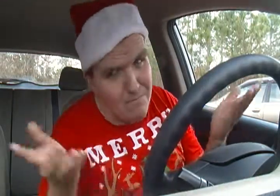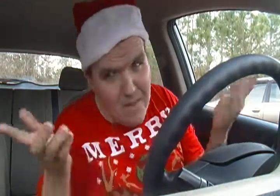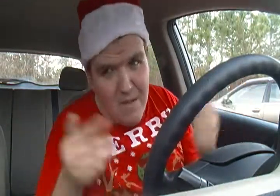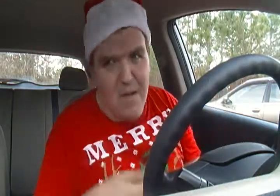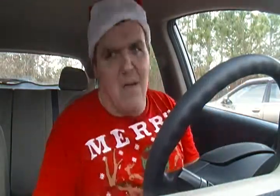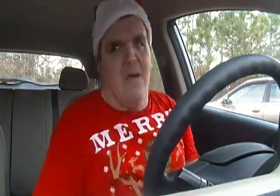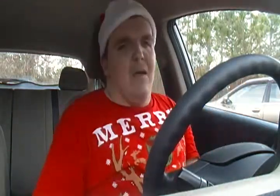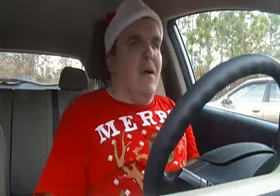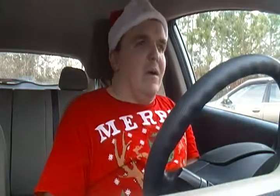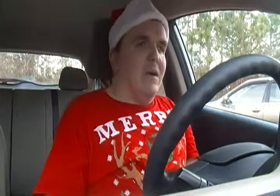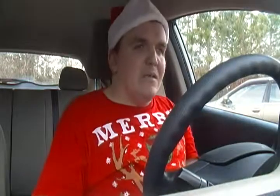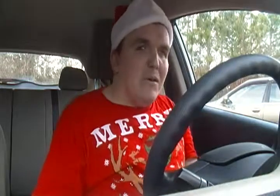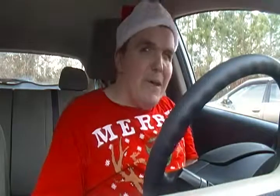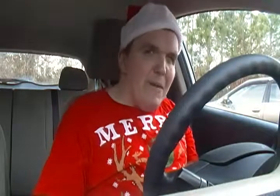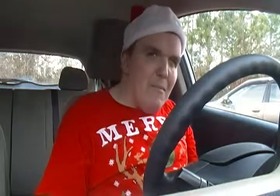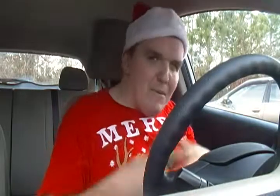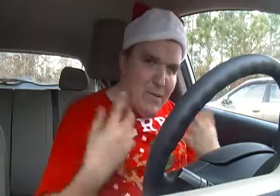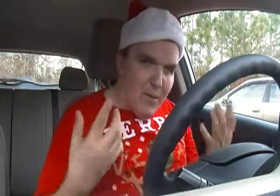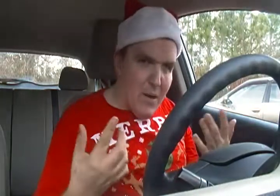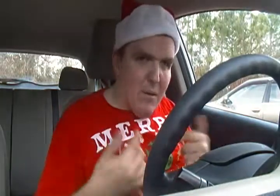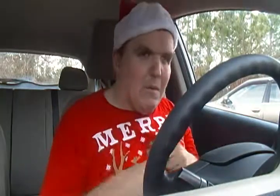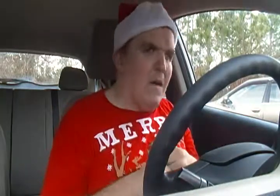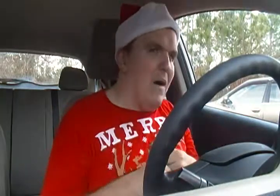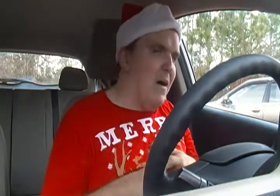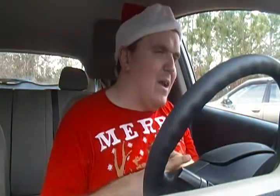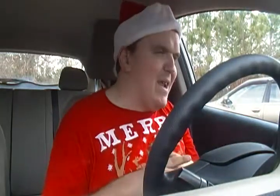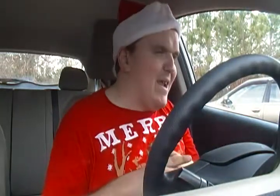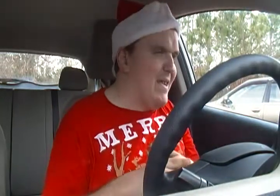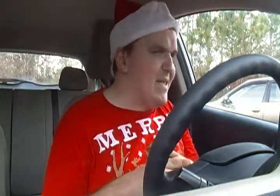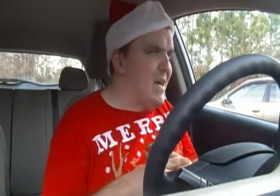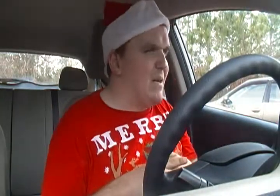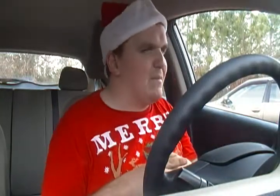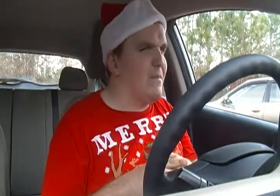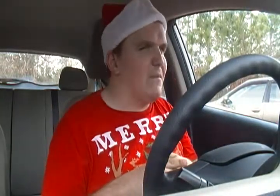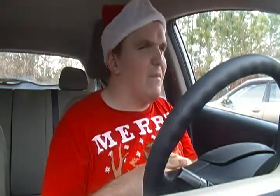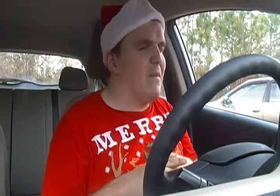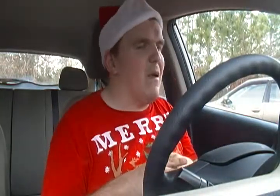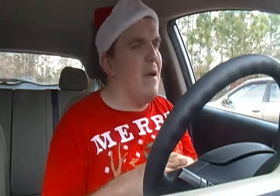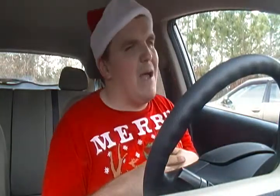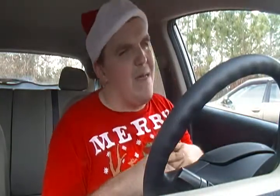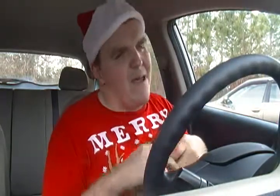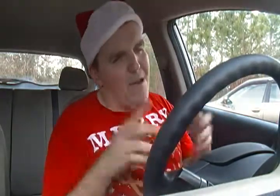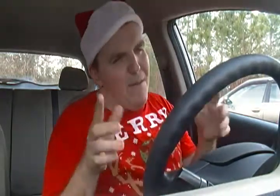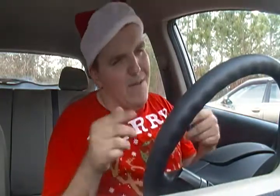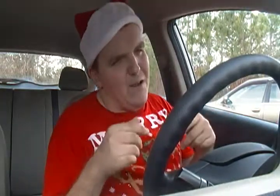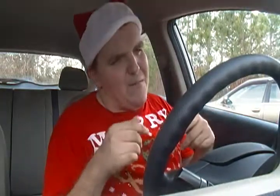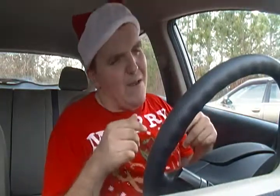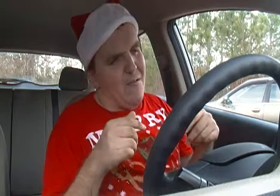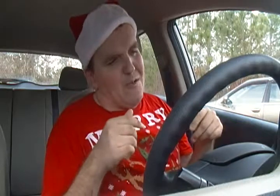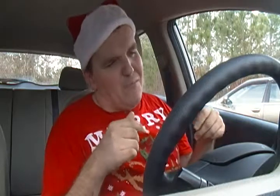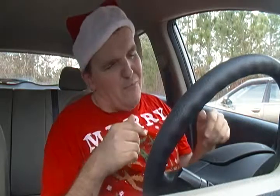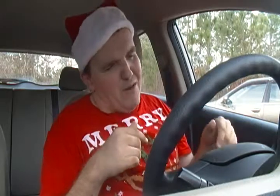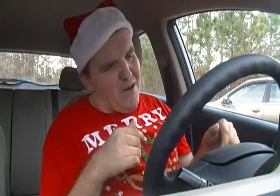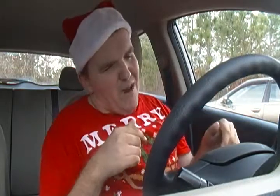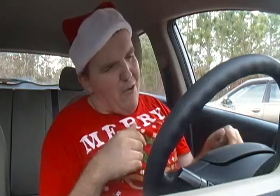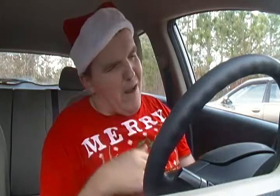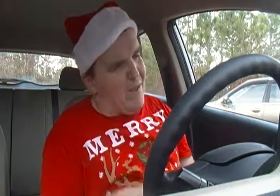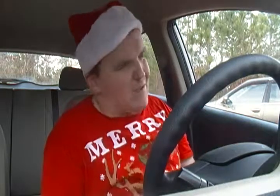so anyway movie's going on uh he gets the everybody's opening christmas there y'all got the